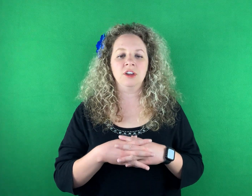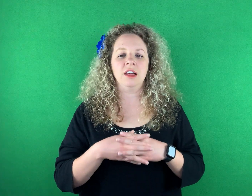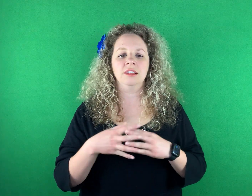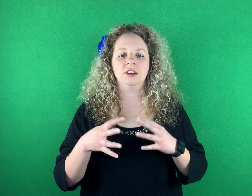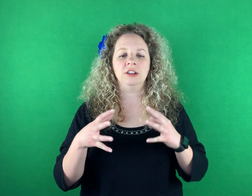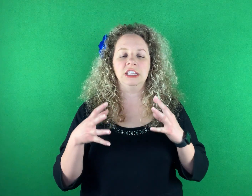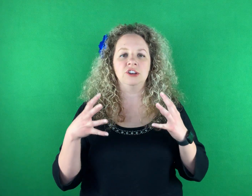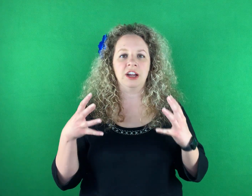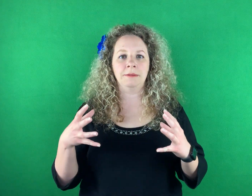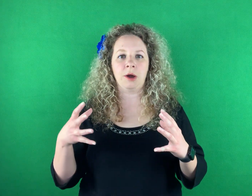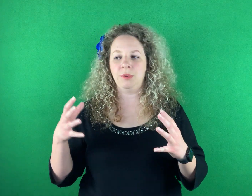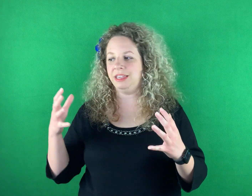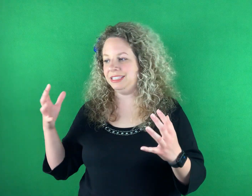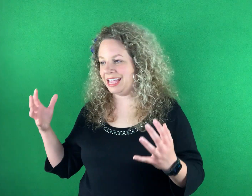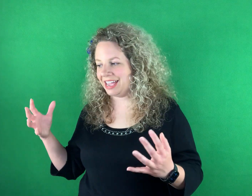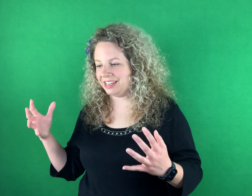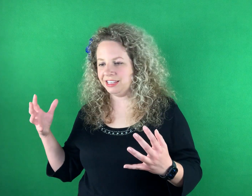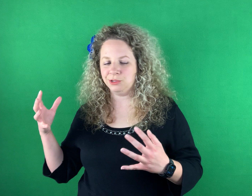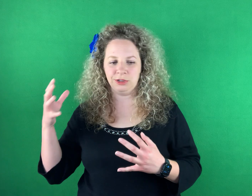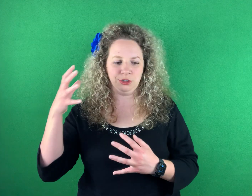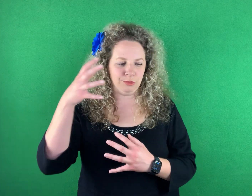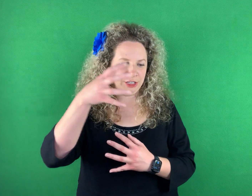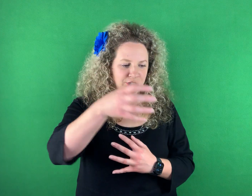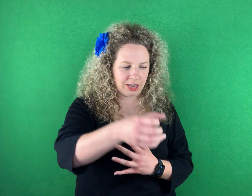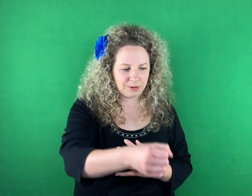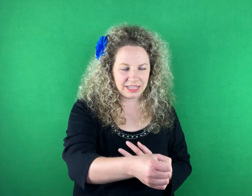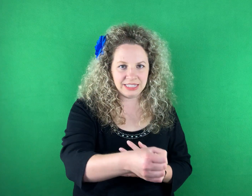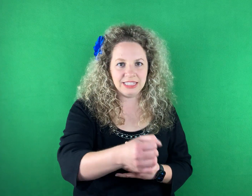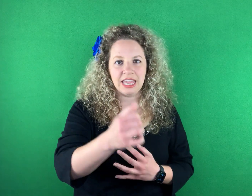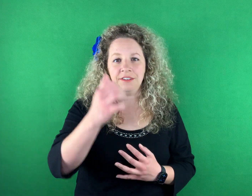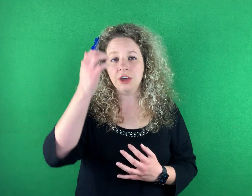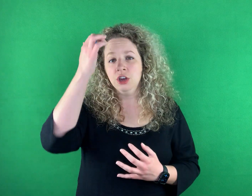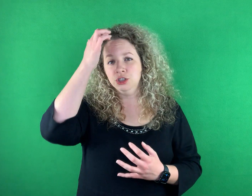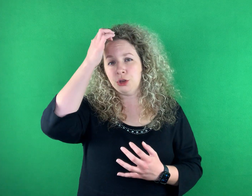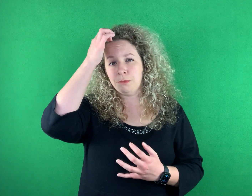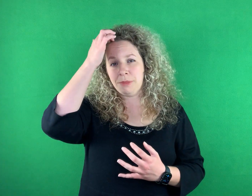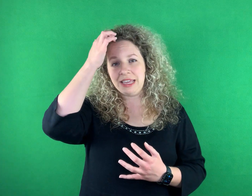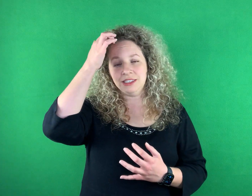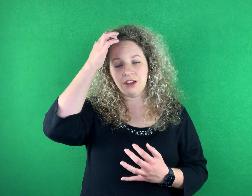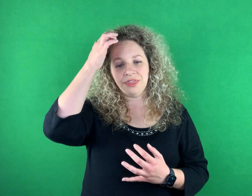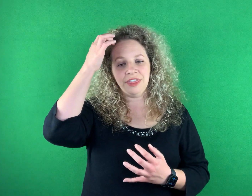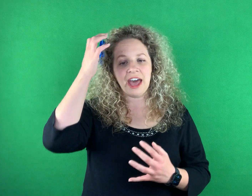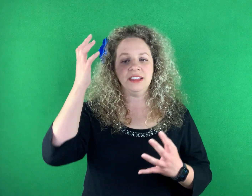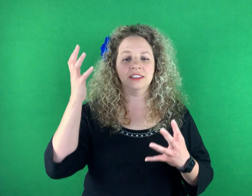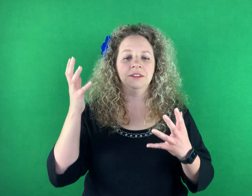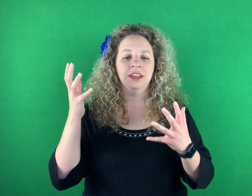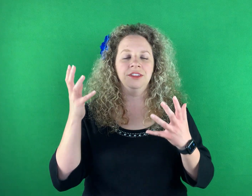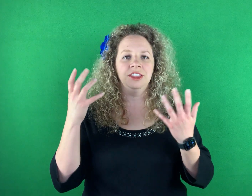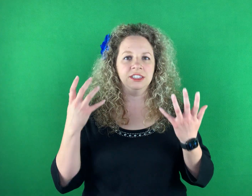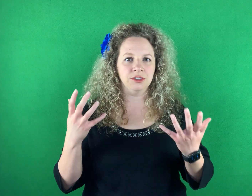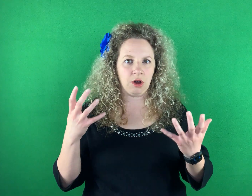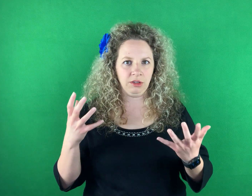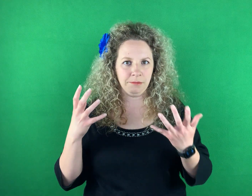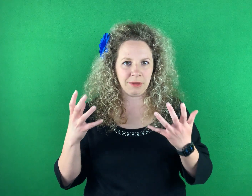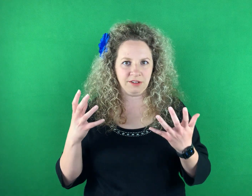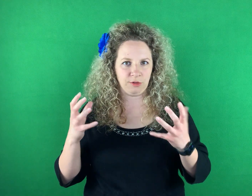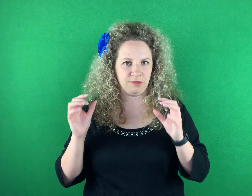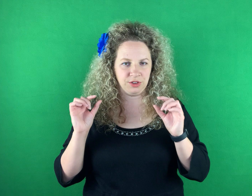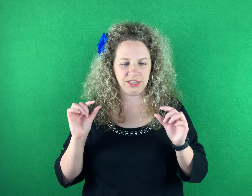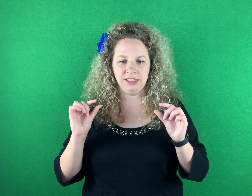not literally talking about with his hand he's going to reach down and save. So based on that, this is all a metaphor for this